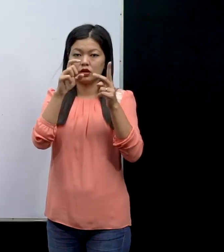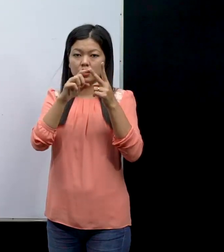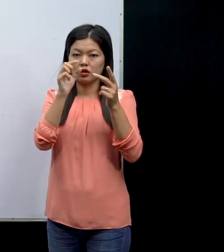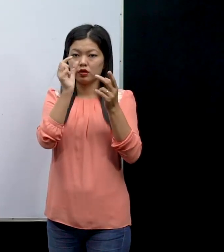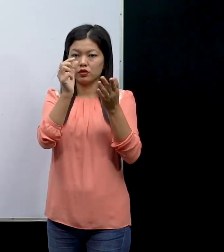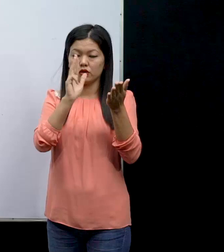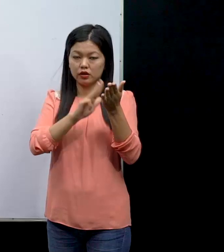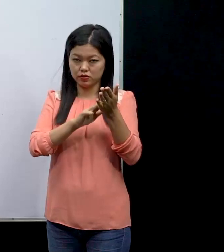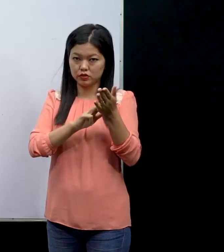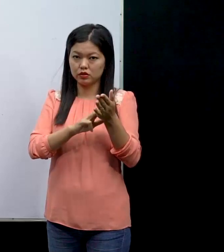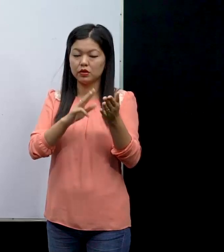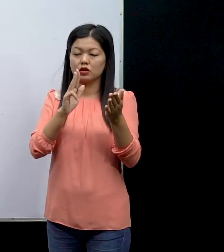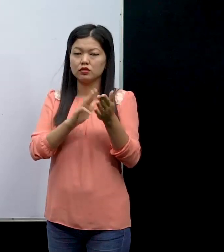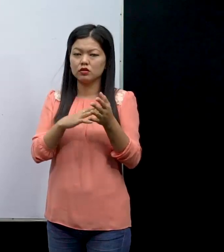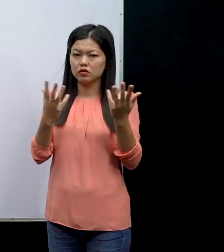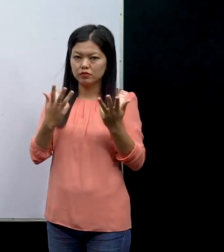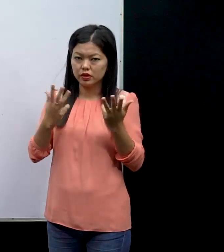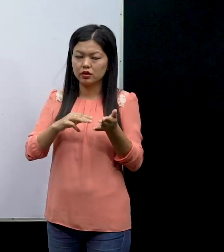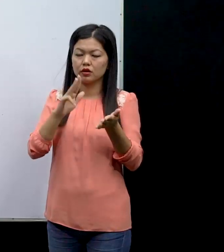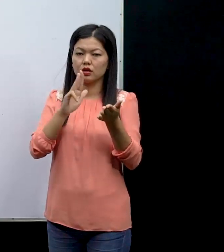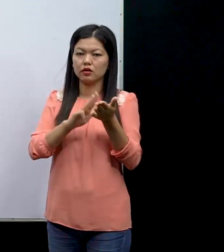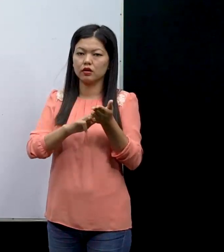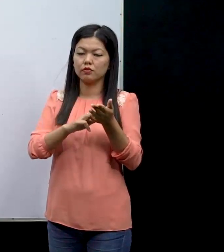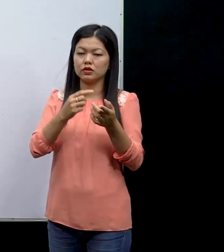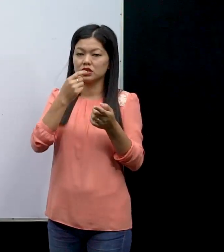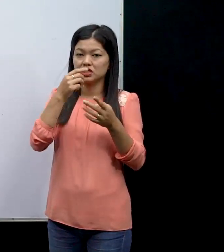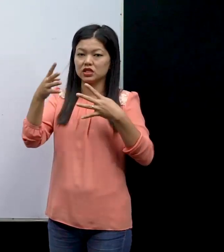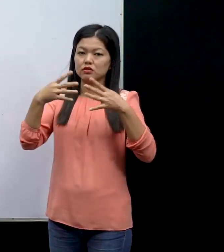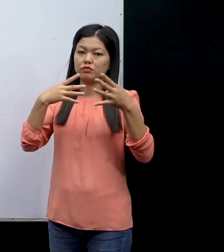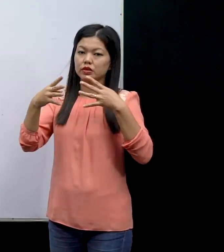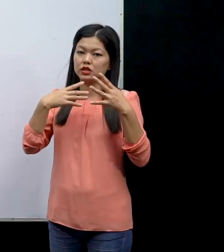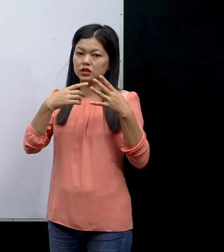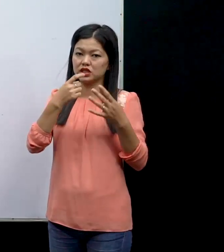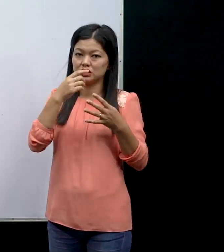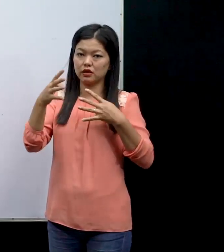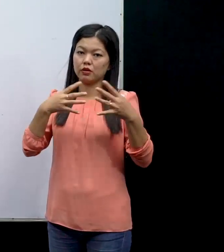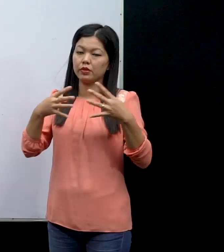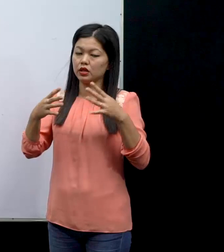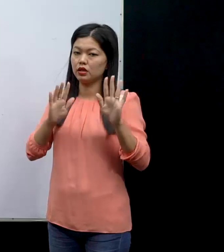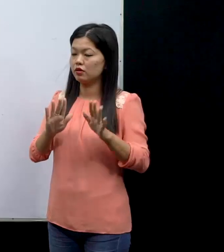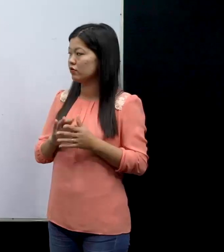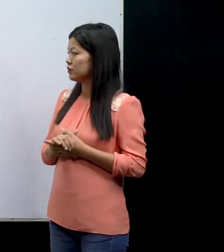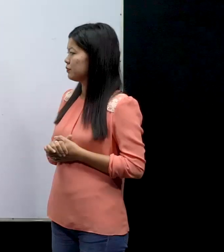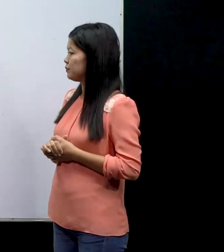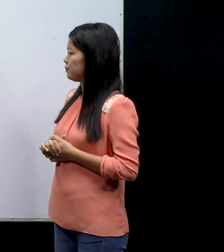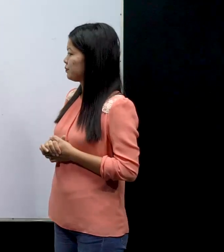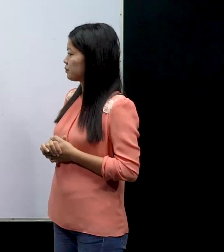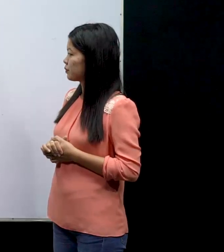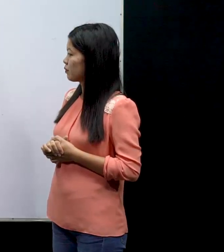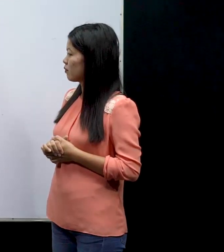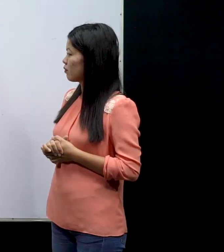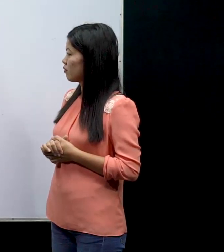metal, clear, sodium is a metal, and since the valency is one, it has only